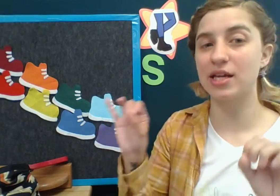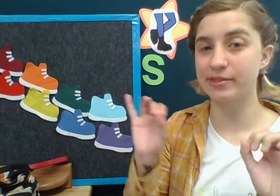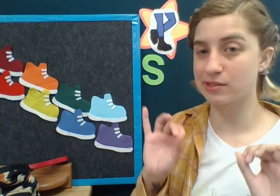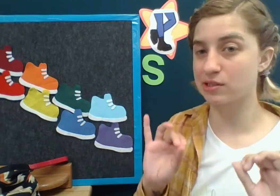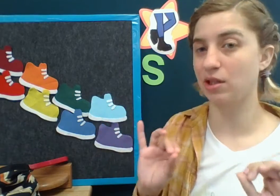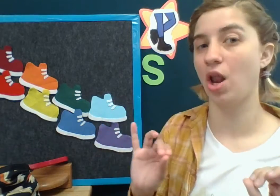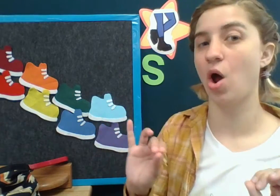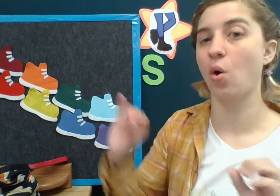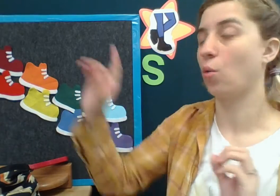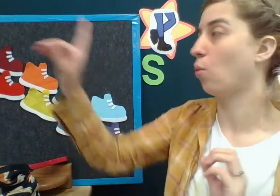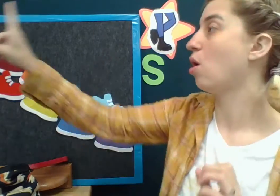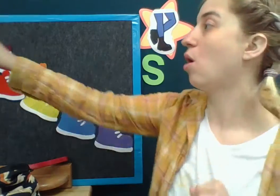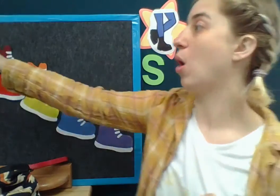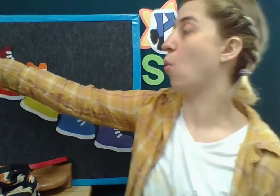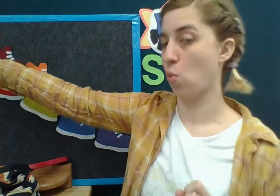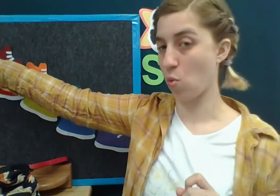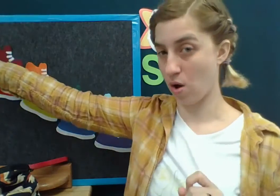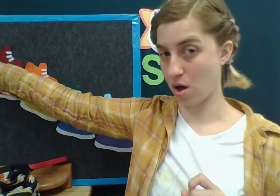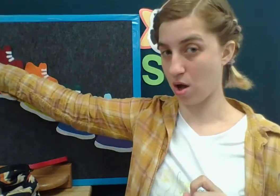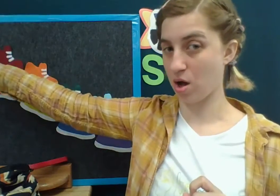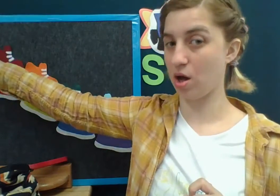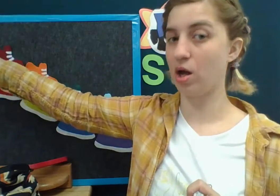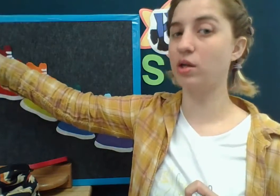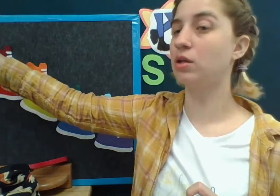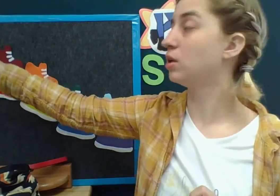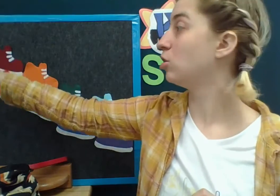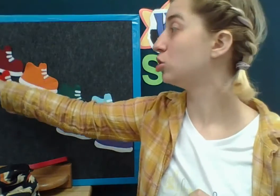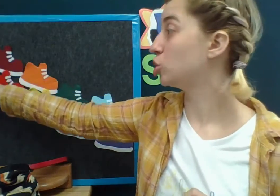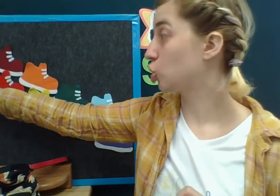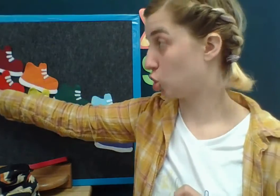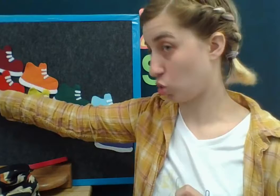and slow. 1, 2,